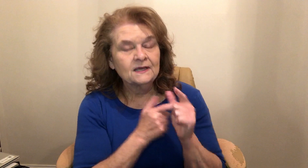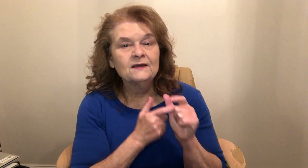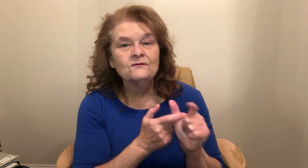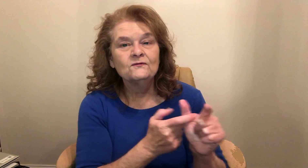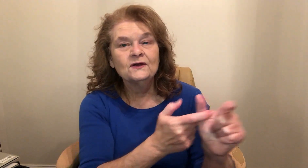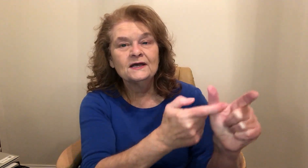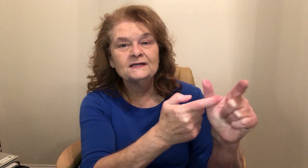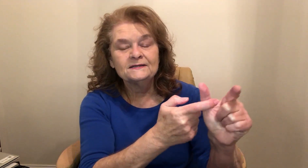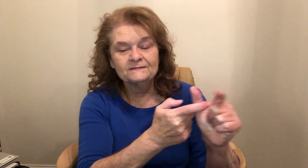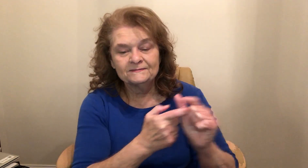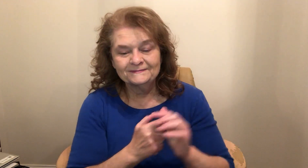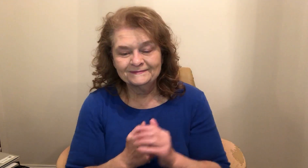run,